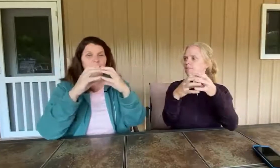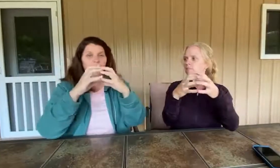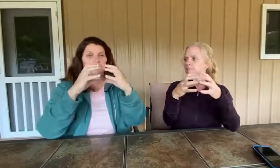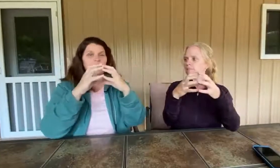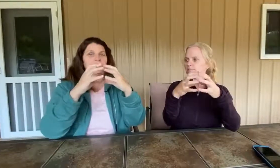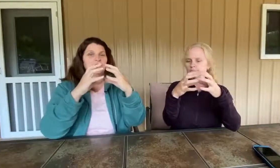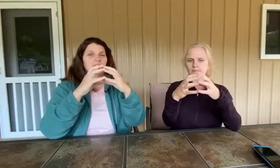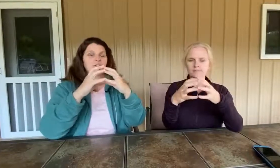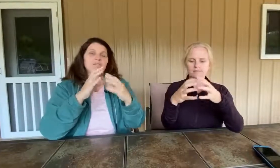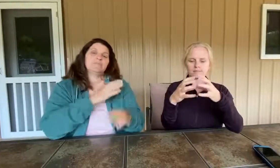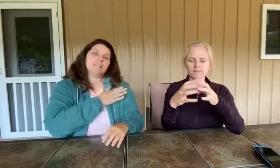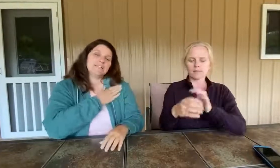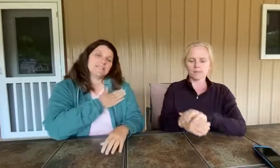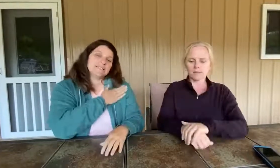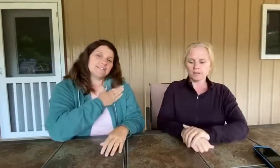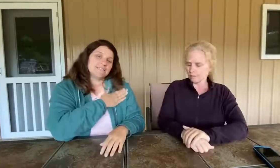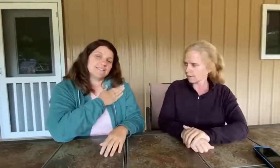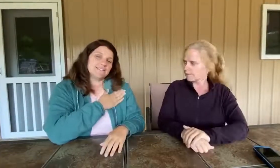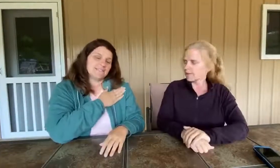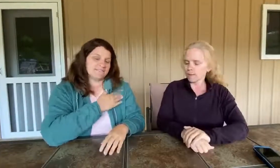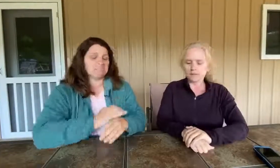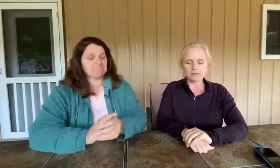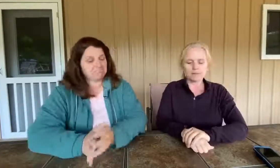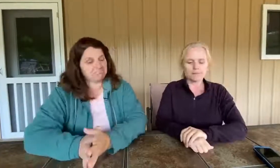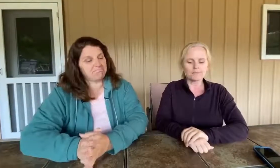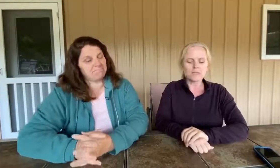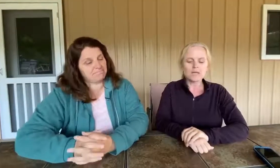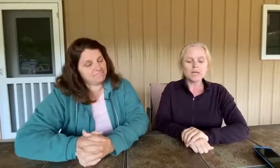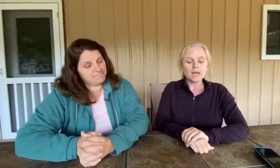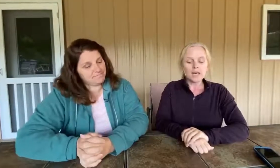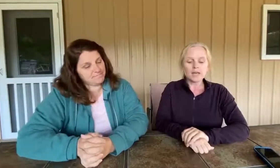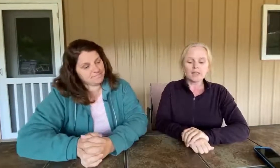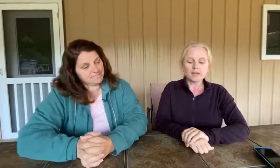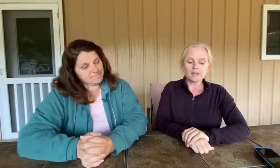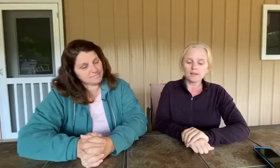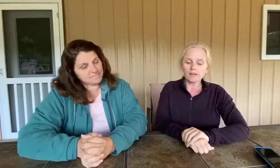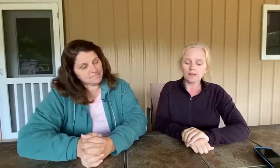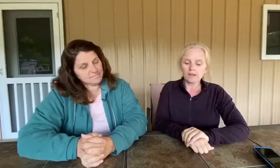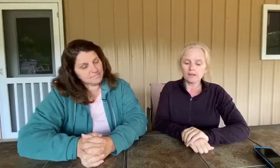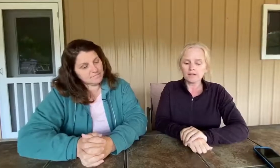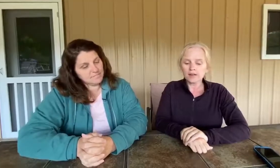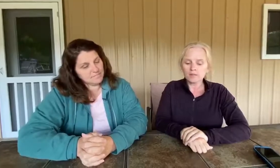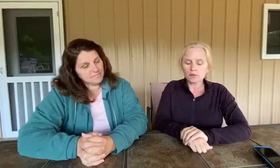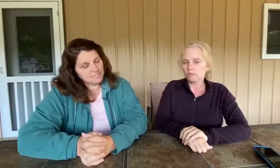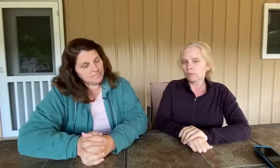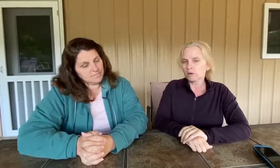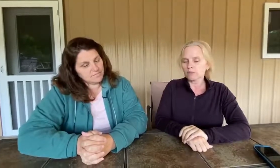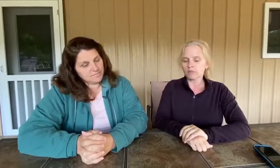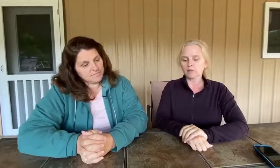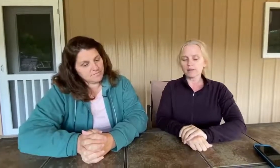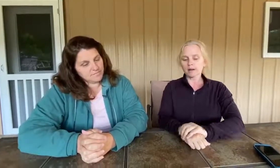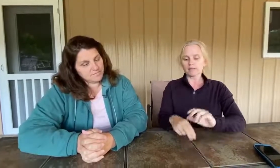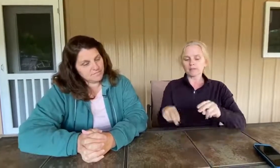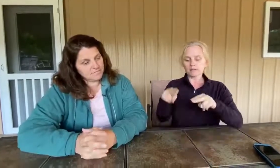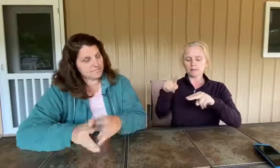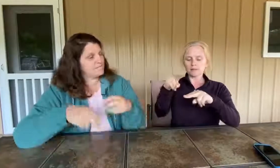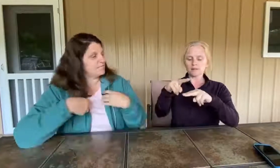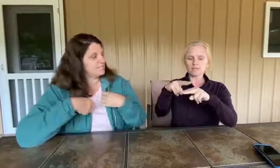ball, mm-hmm. please. Yep. Absolutely. Mm-hmm. And then the next one, when we go into the playground, the sign